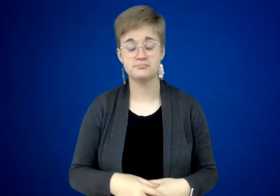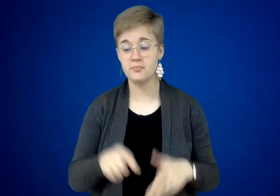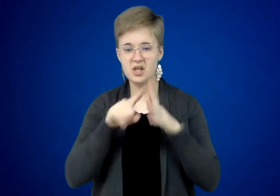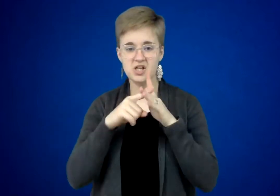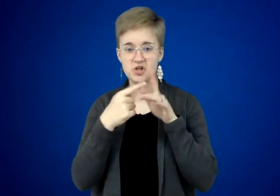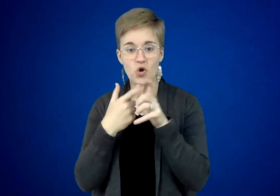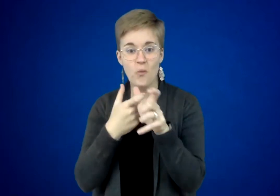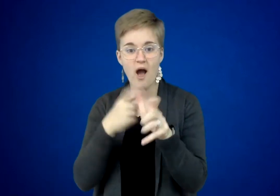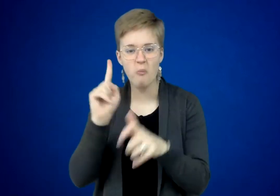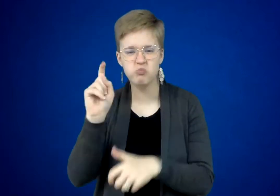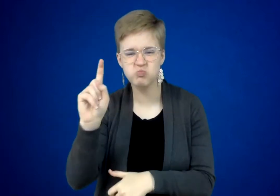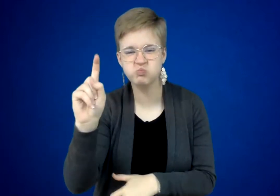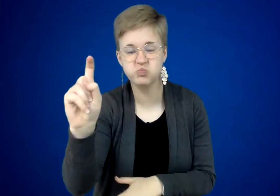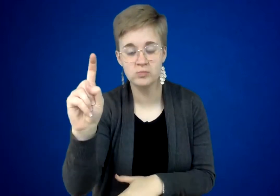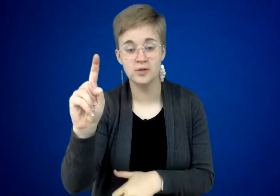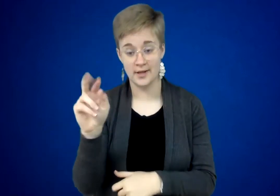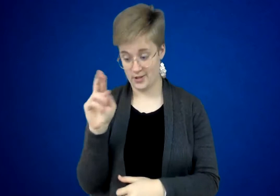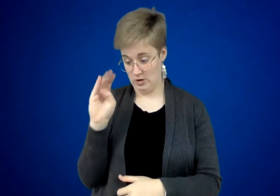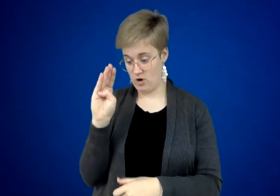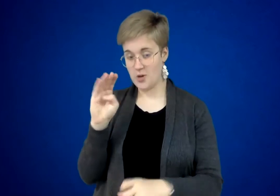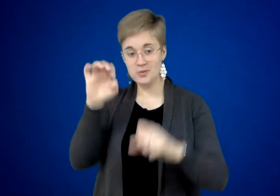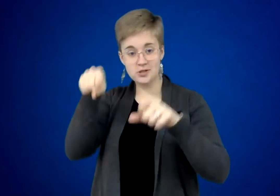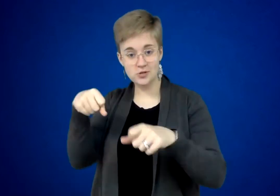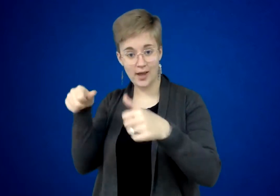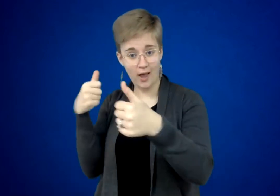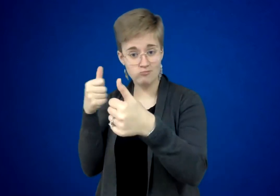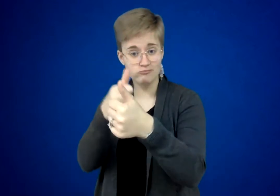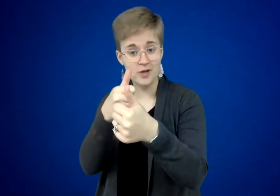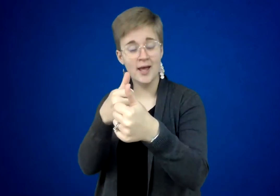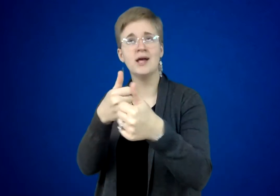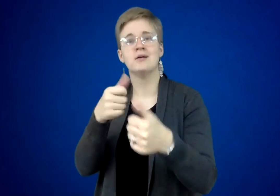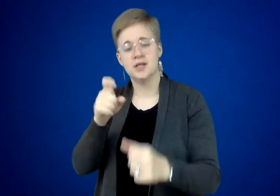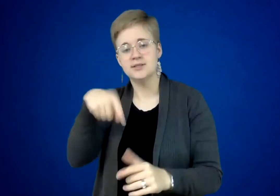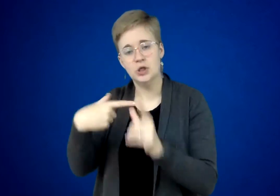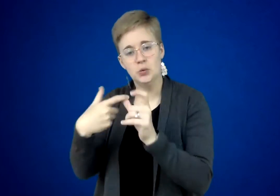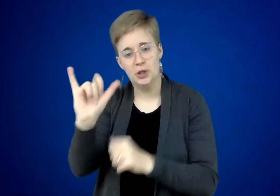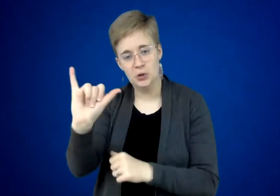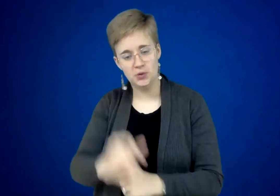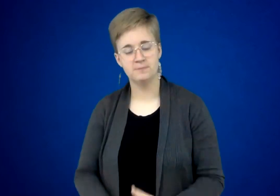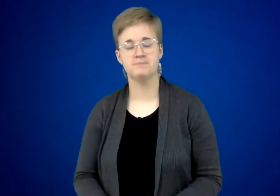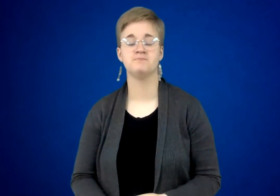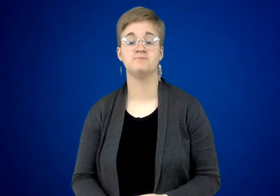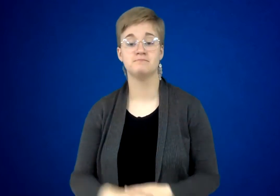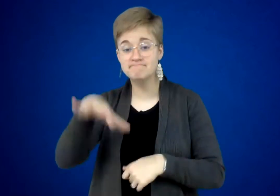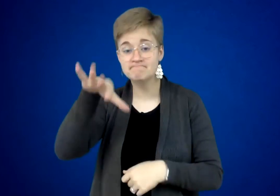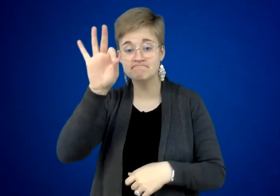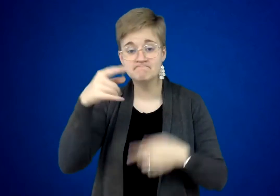run, and Rob, to keep up with her, ran too. They found Willie Mae vacuuming the